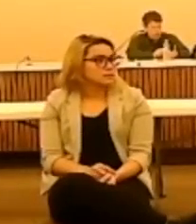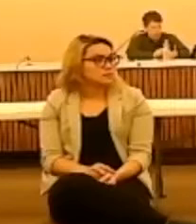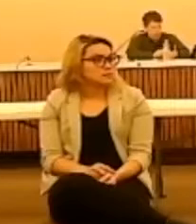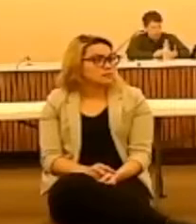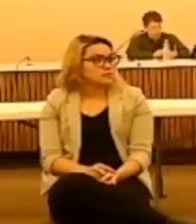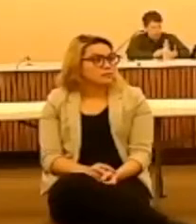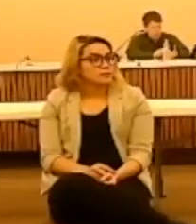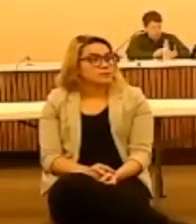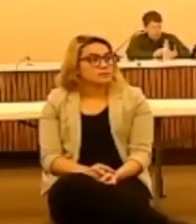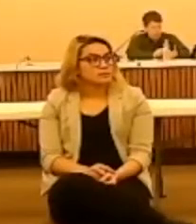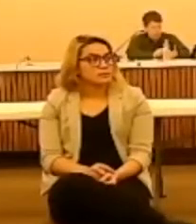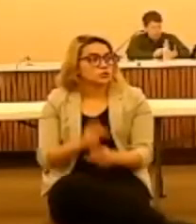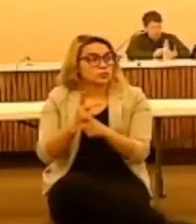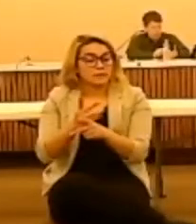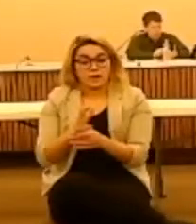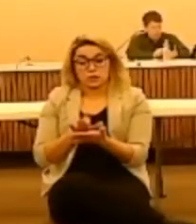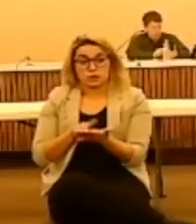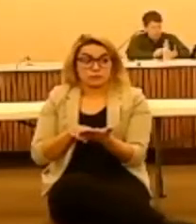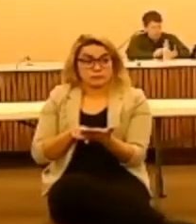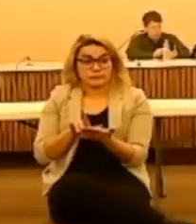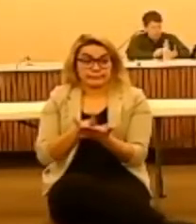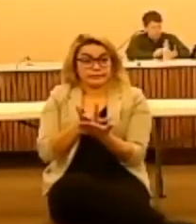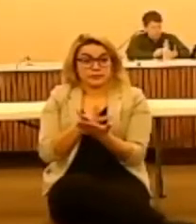Planning board.